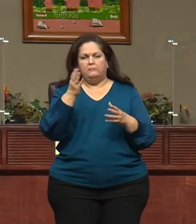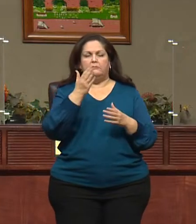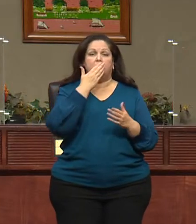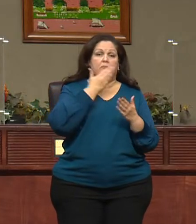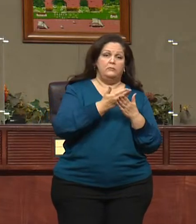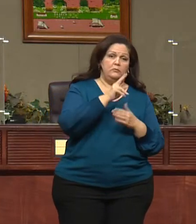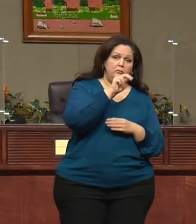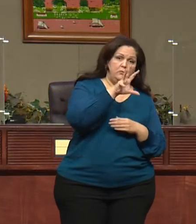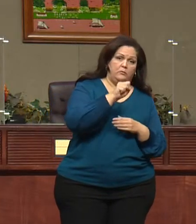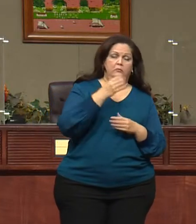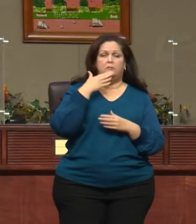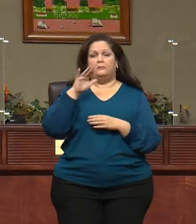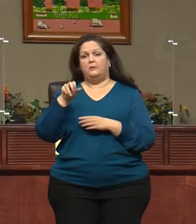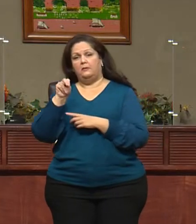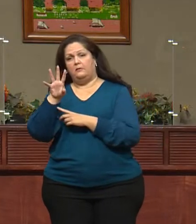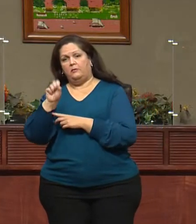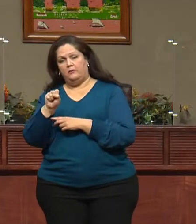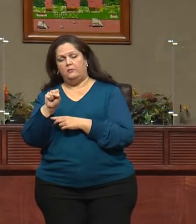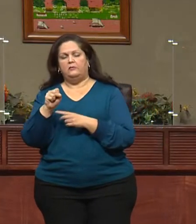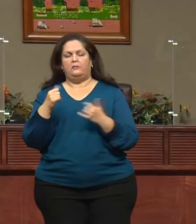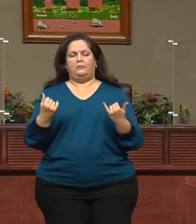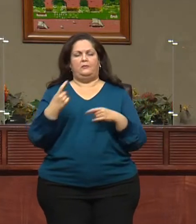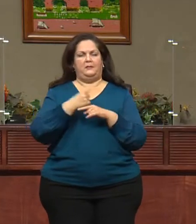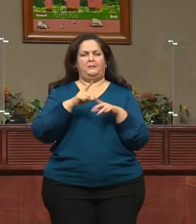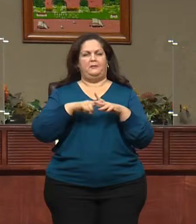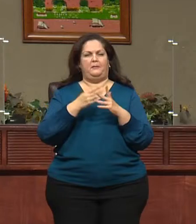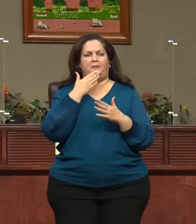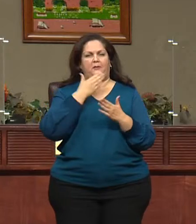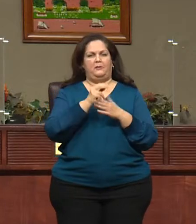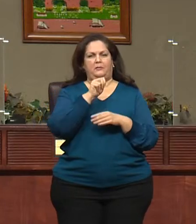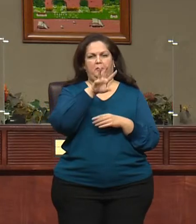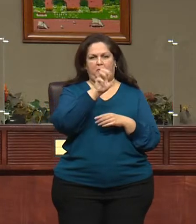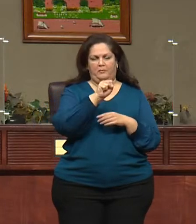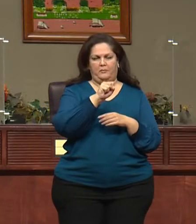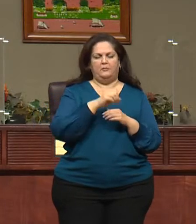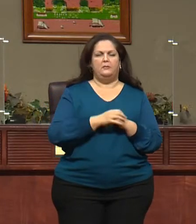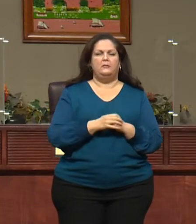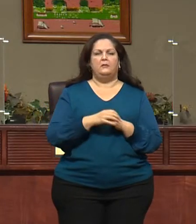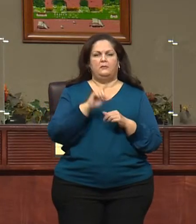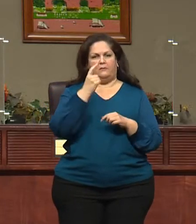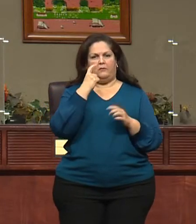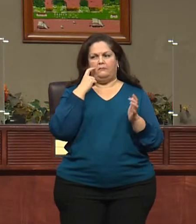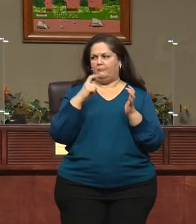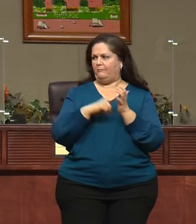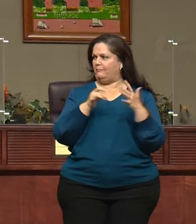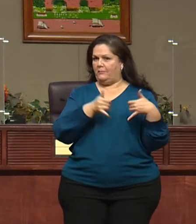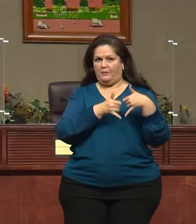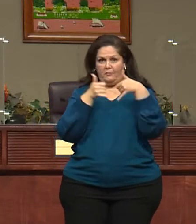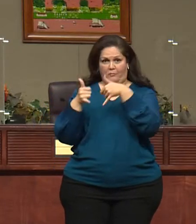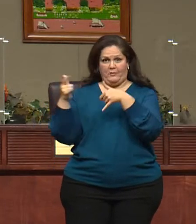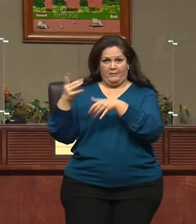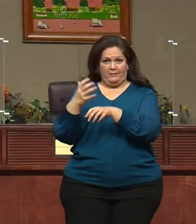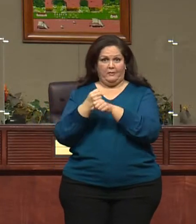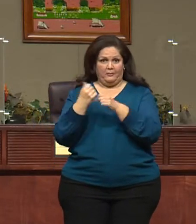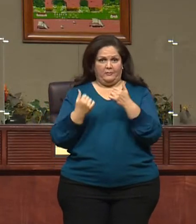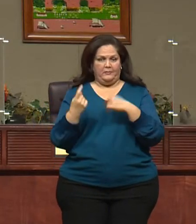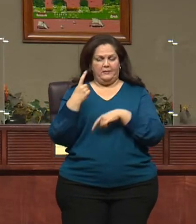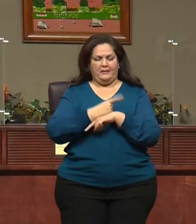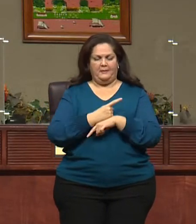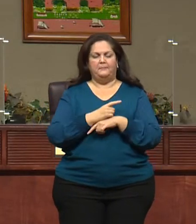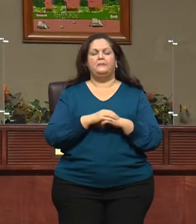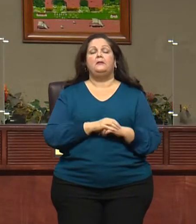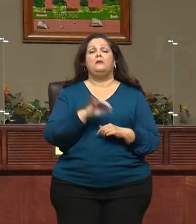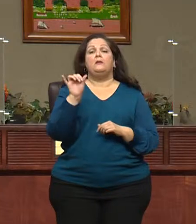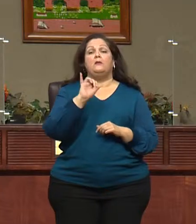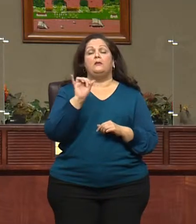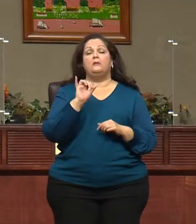so we'll start today. The good news, first off, was the recognition for Dr. Pino. Also, let me just share with you